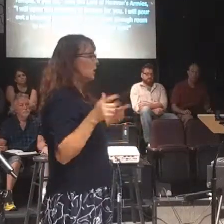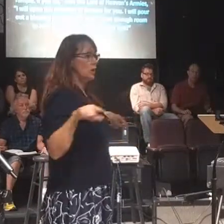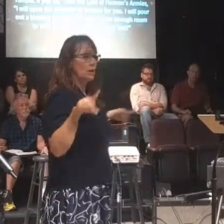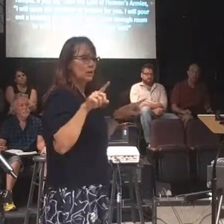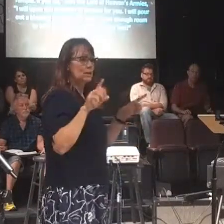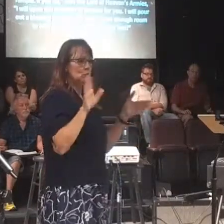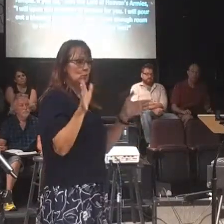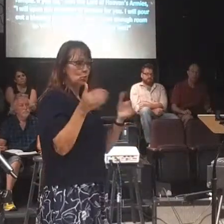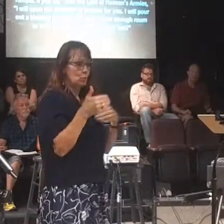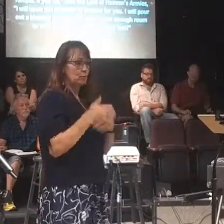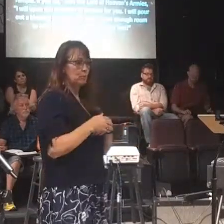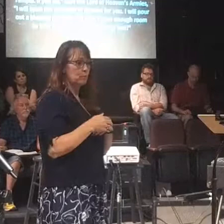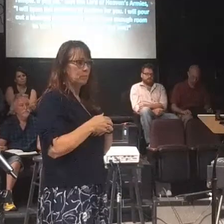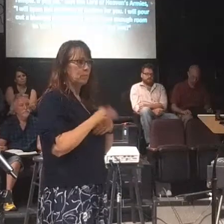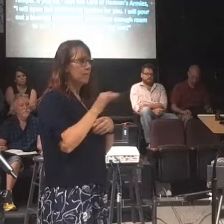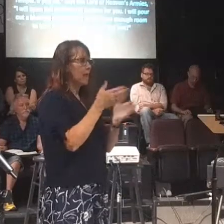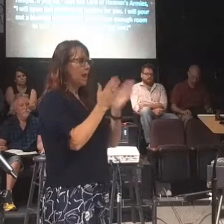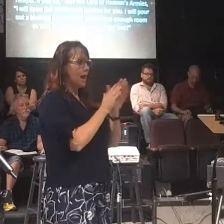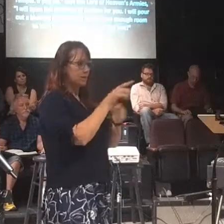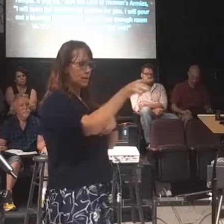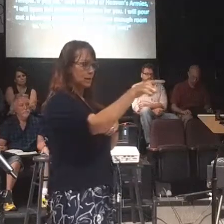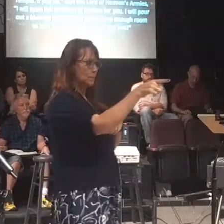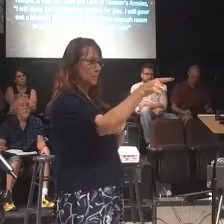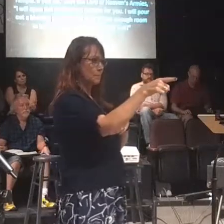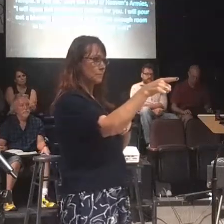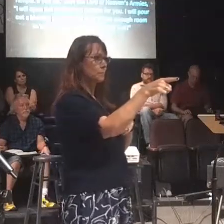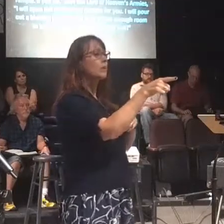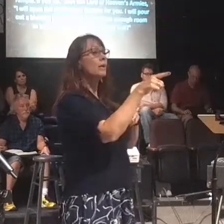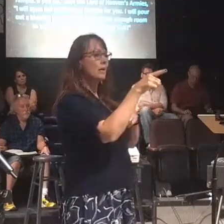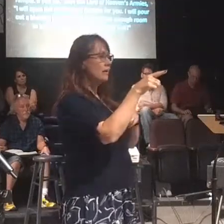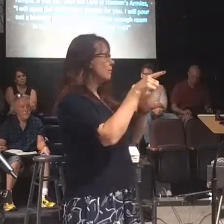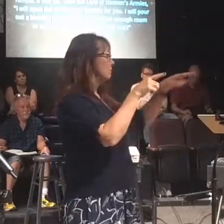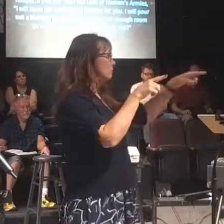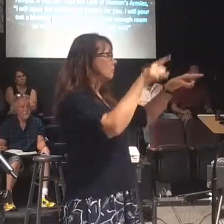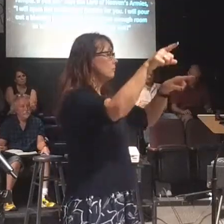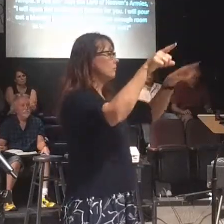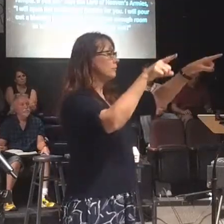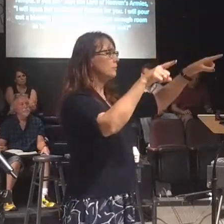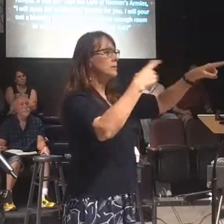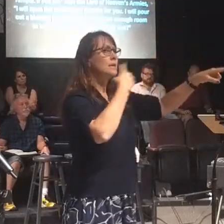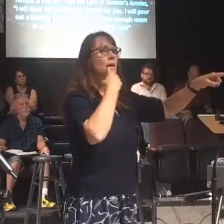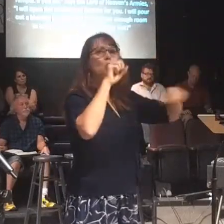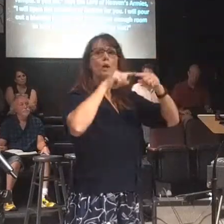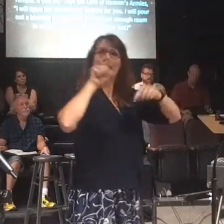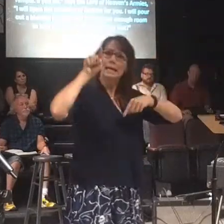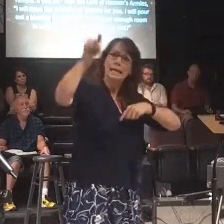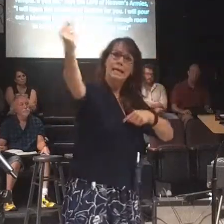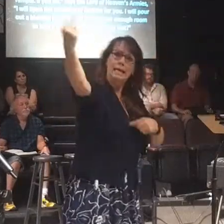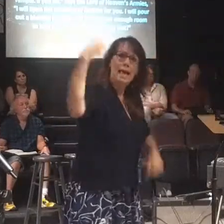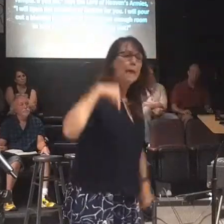who, if I ask them, can stand up and point to somebody and name a name and say, when he came,